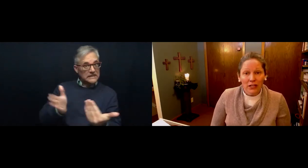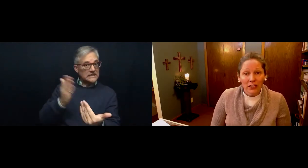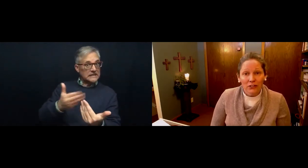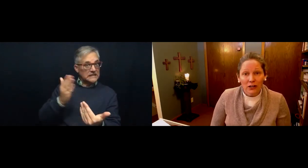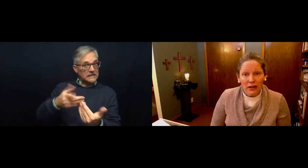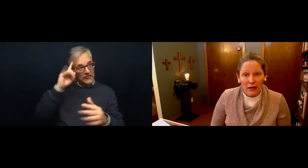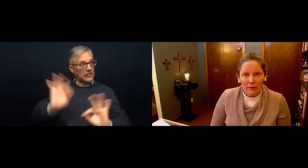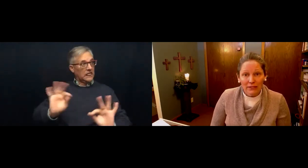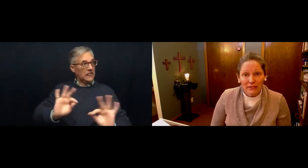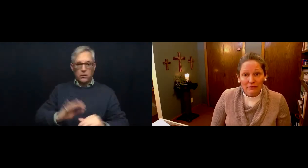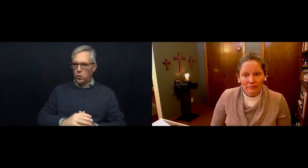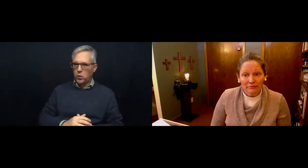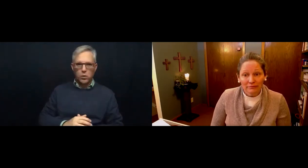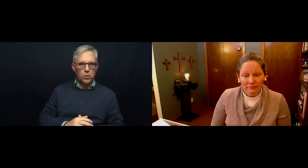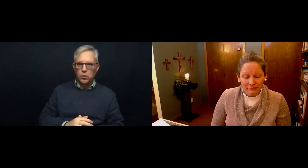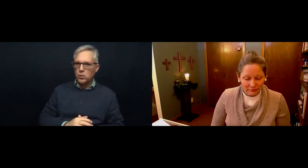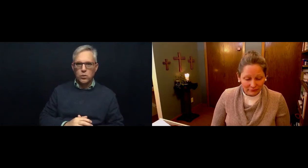to change our habits.